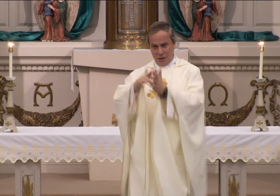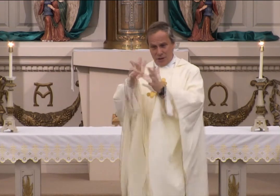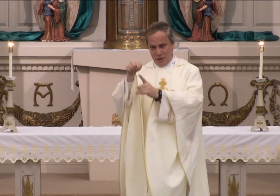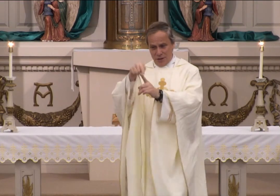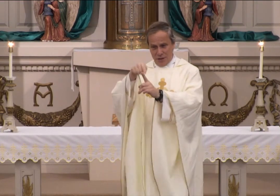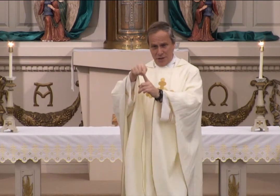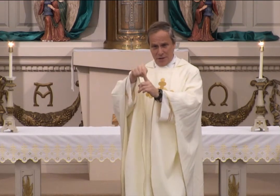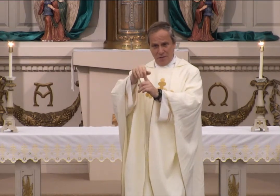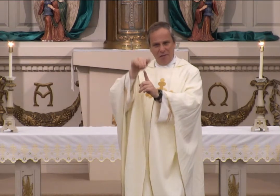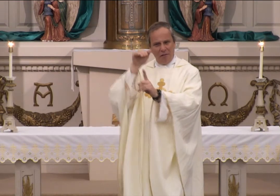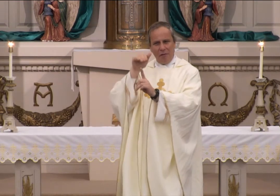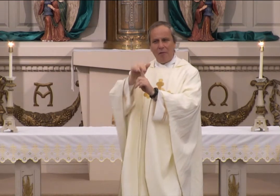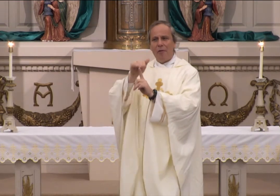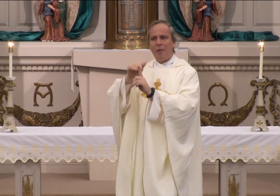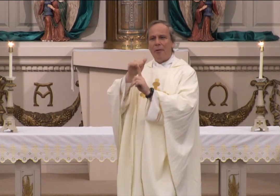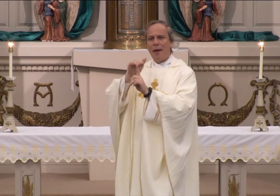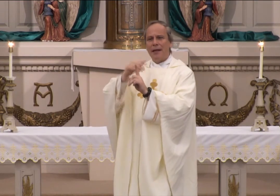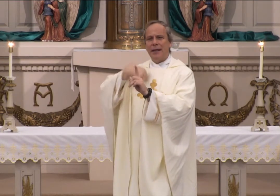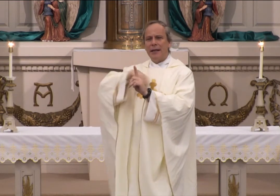Three persons.